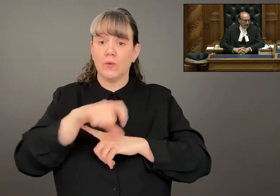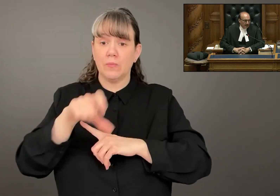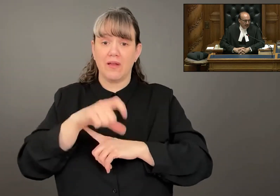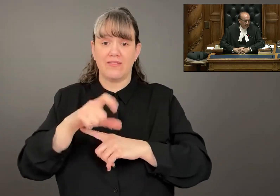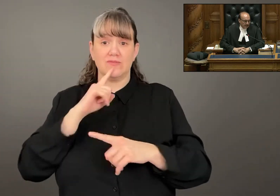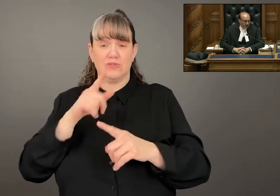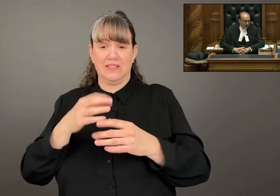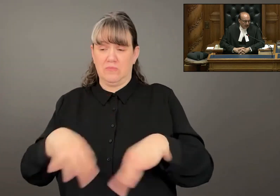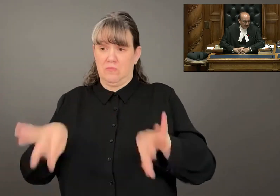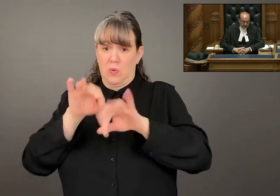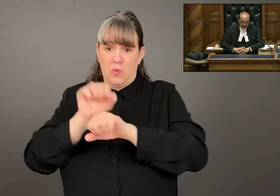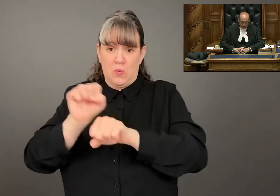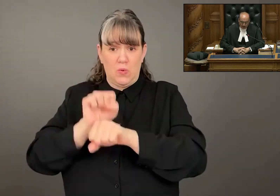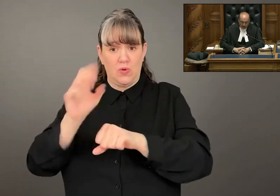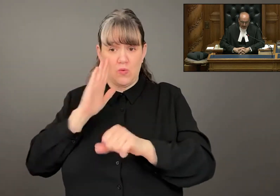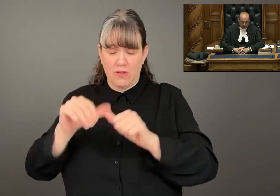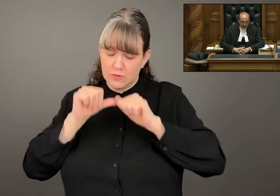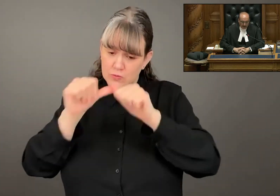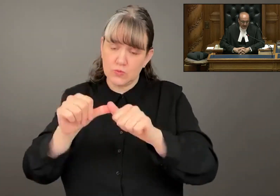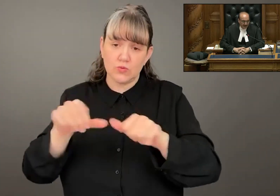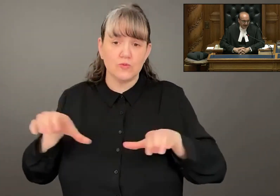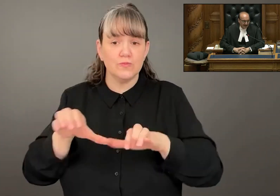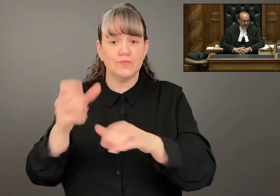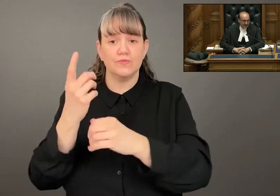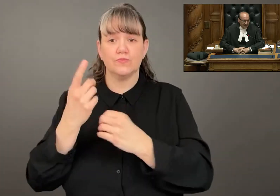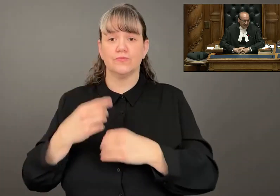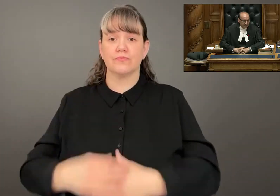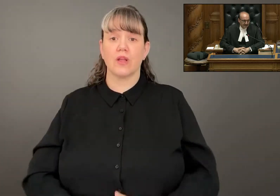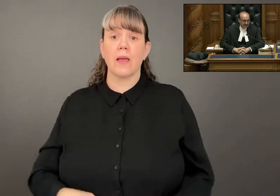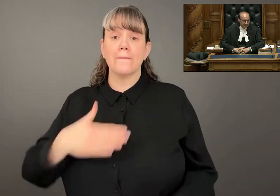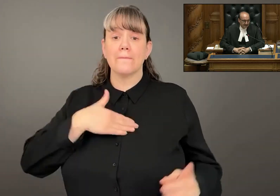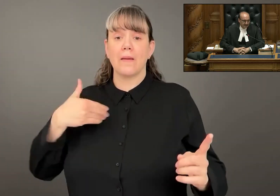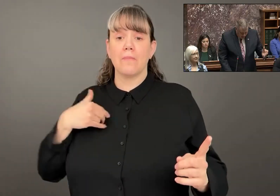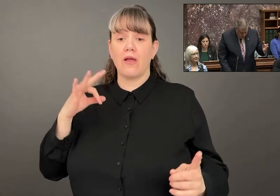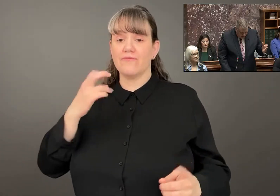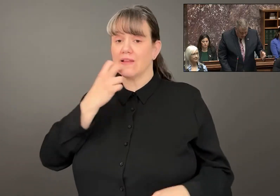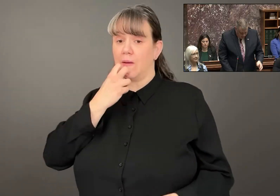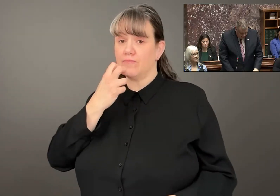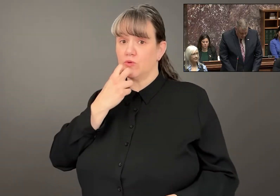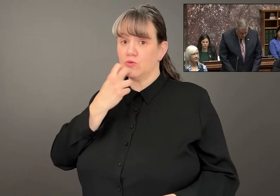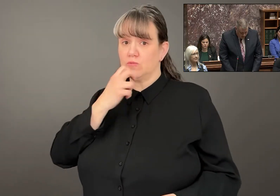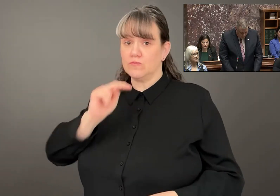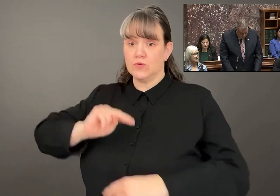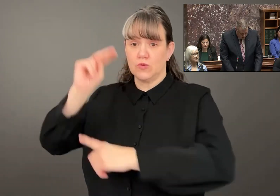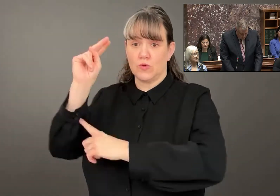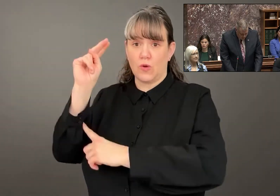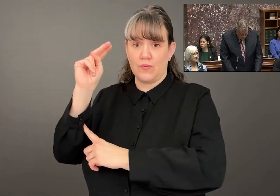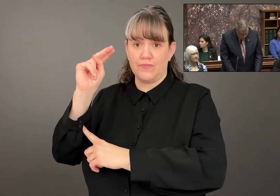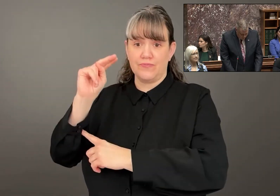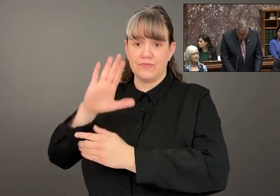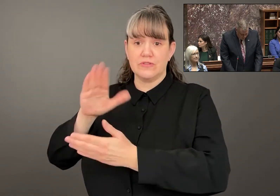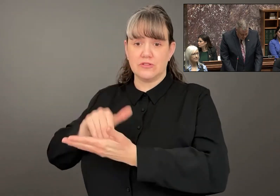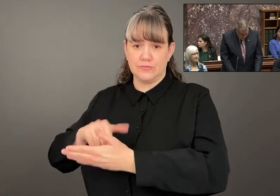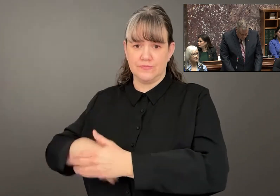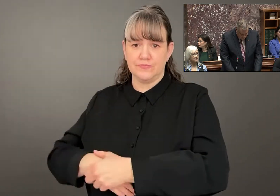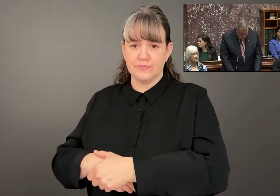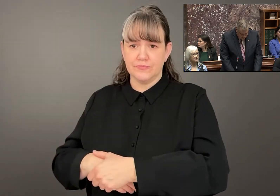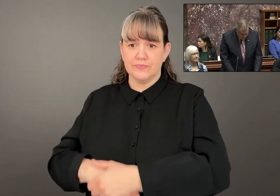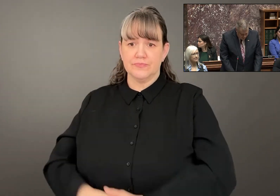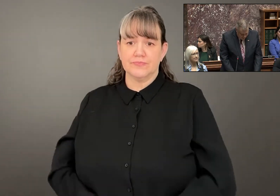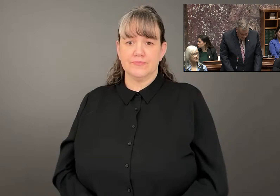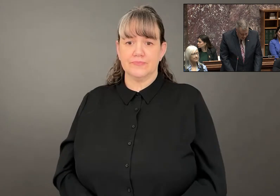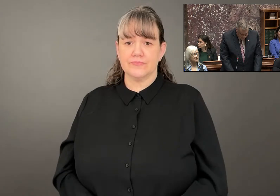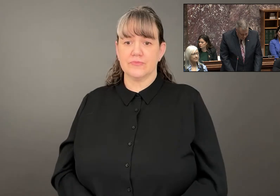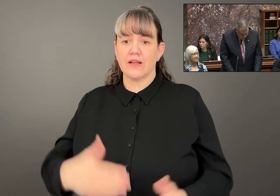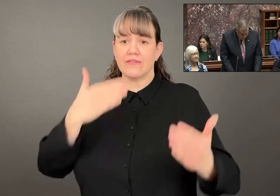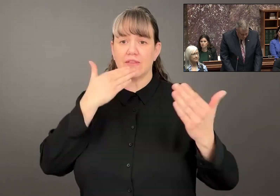Member for Kamloops North. Sorry, Centre. Thank you, Mr. Speaker. Well, that is astounding that the minister is trying to give us a